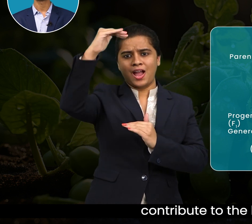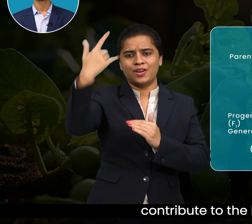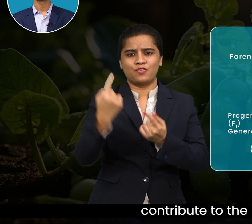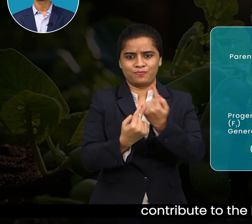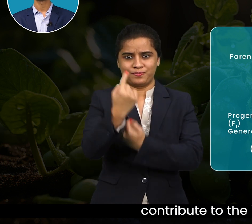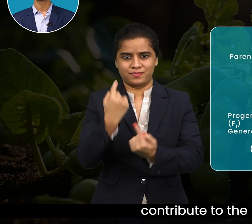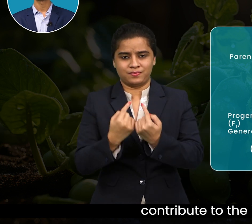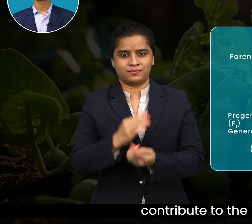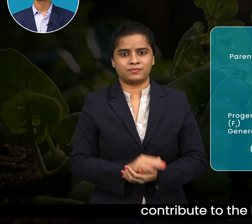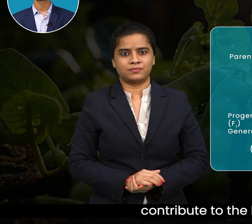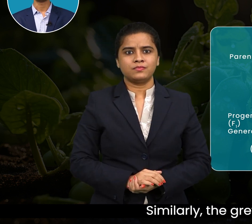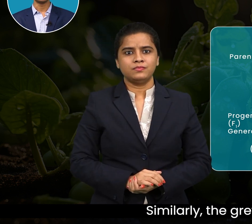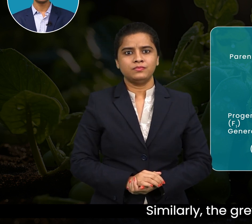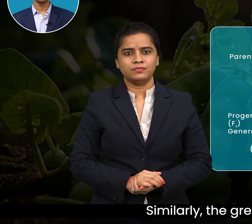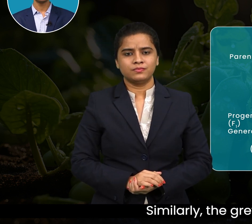plant.